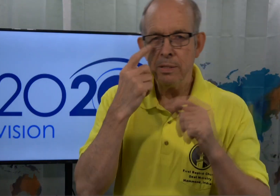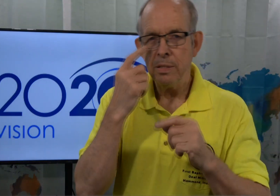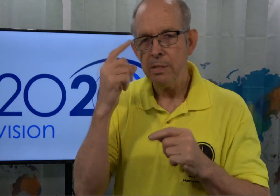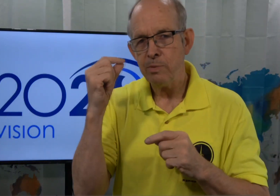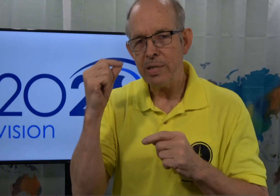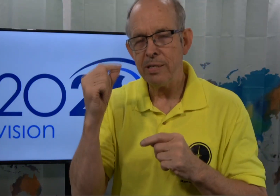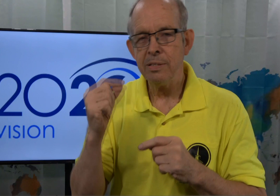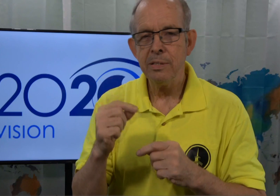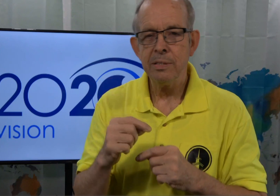2020.